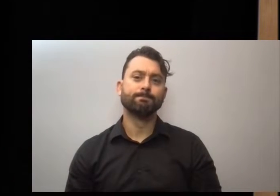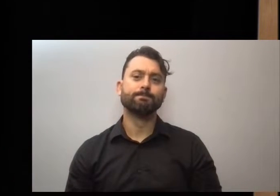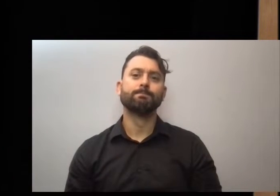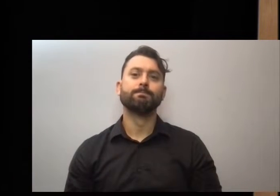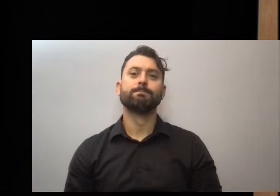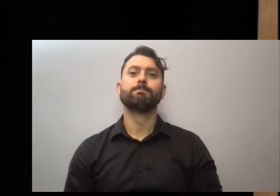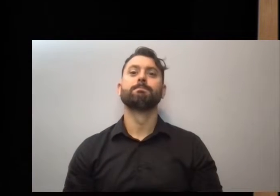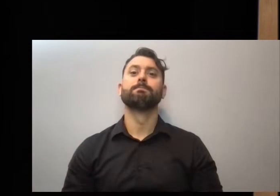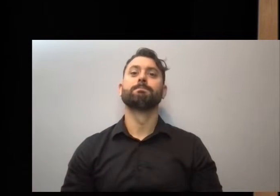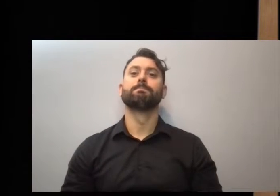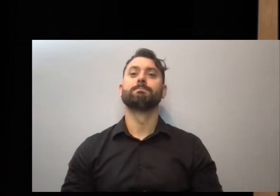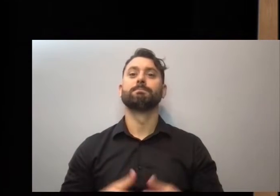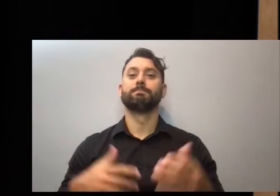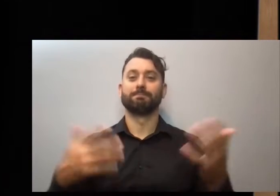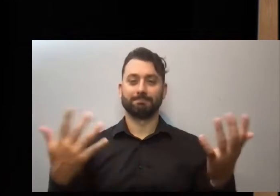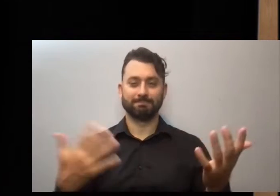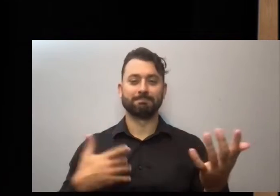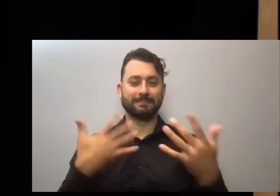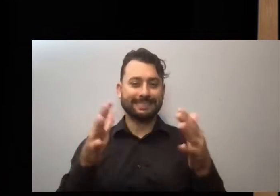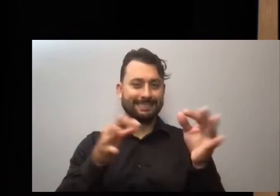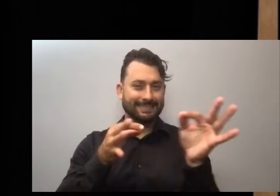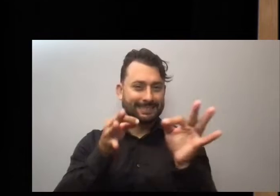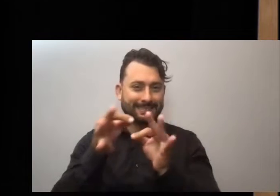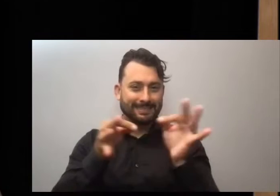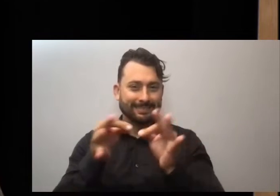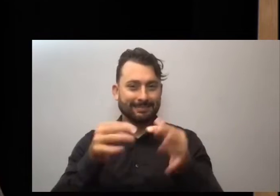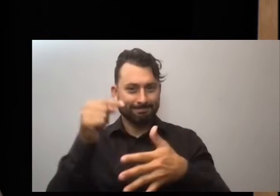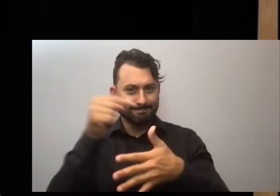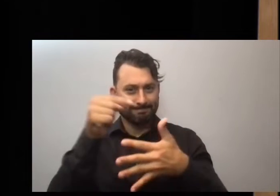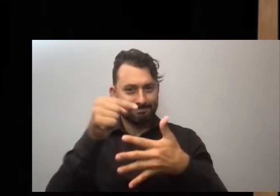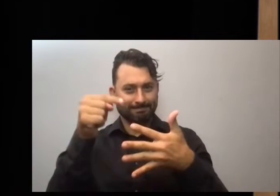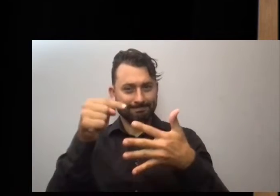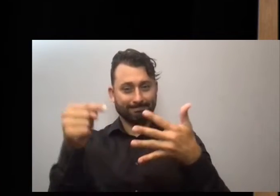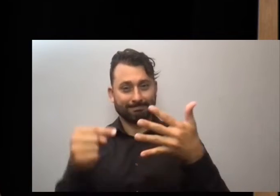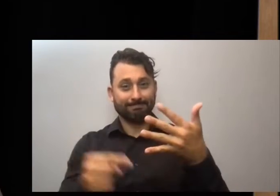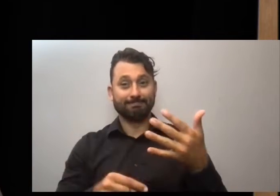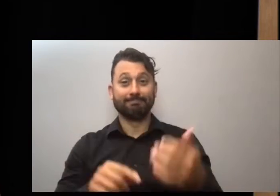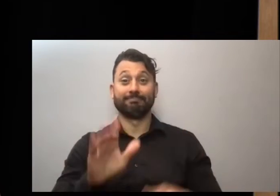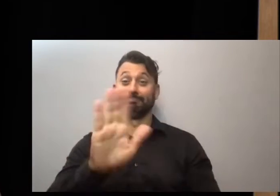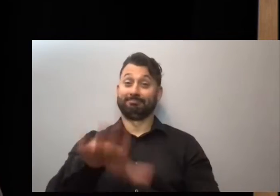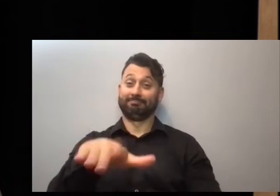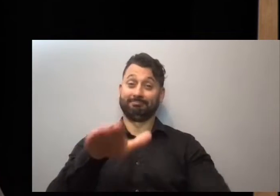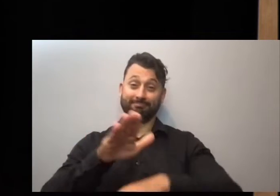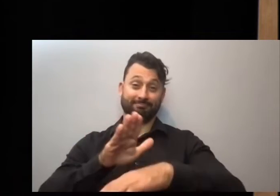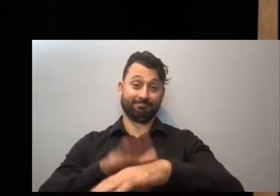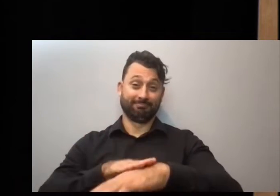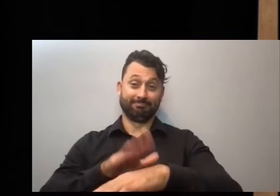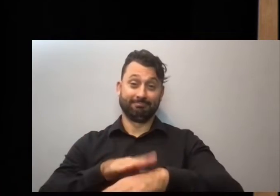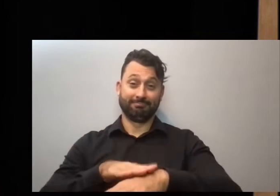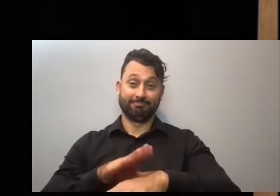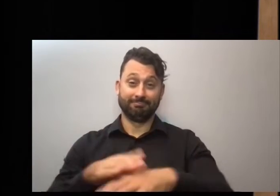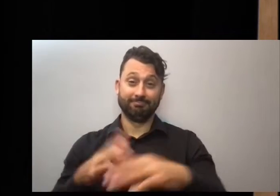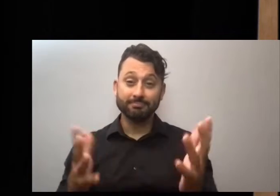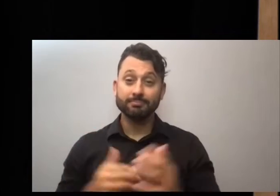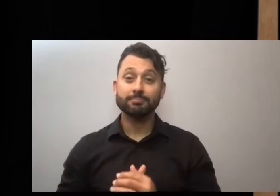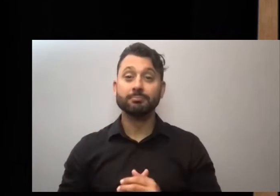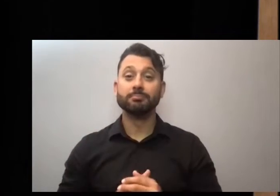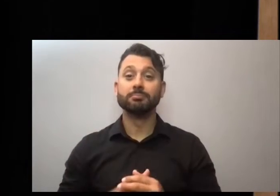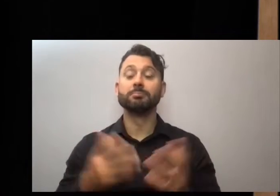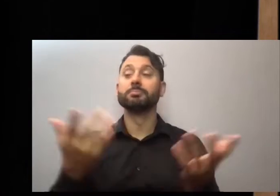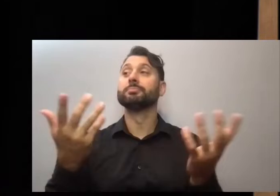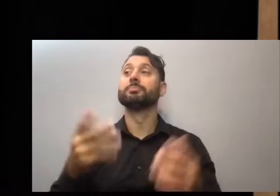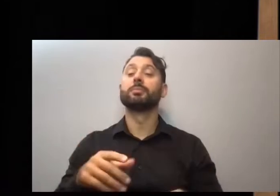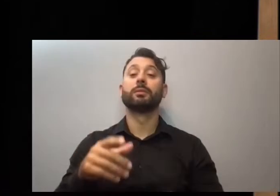of the really big ones we would tell you to do. First of all, even if it's not related to COVID, wash your hands. Wash your